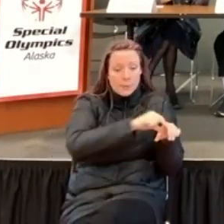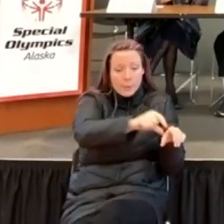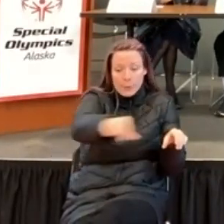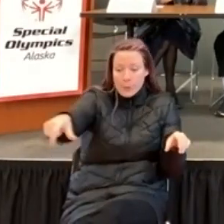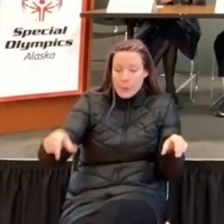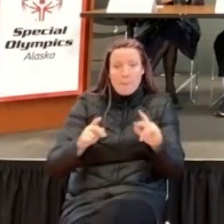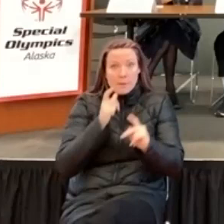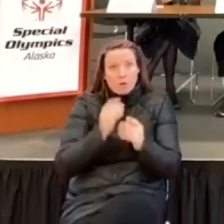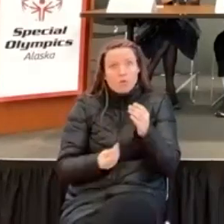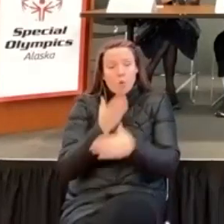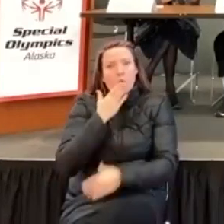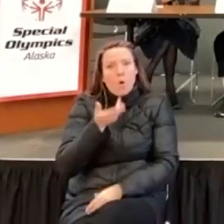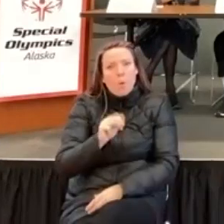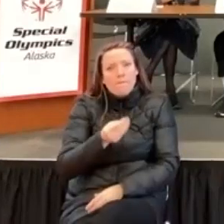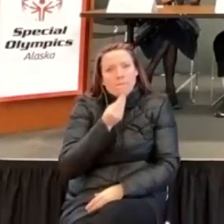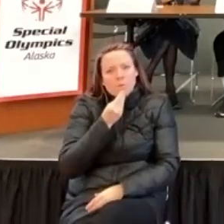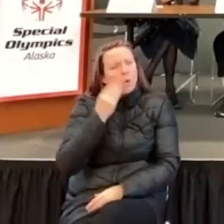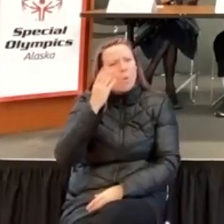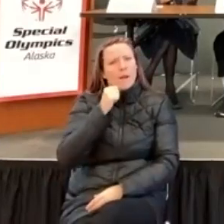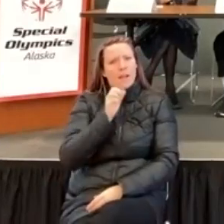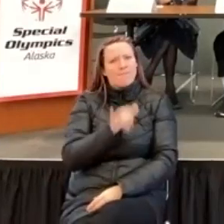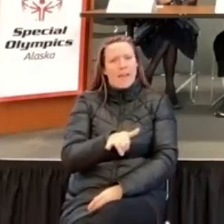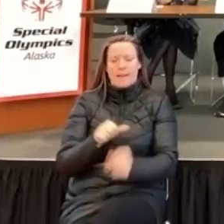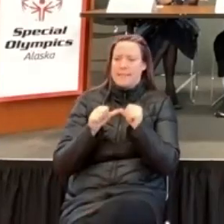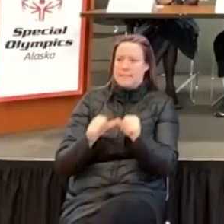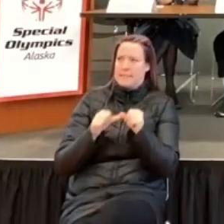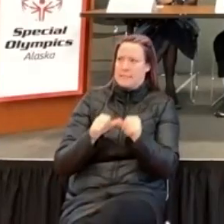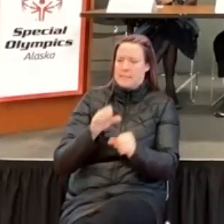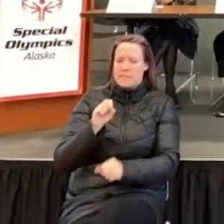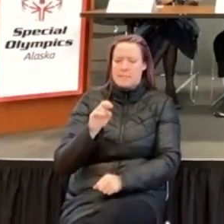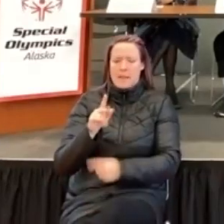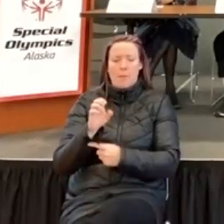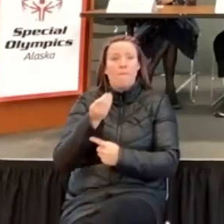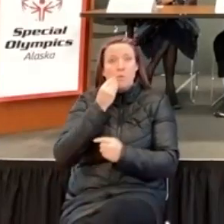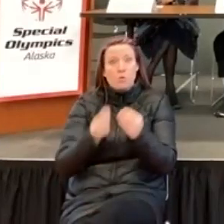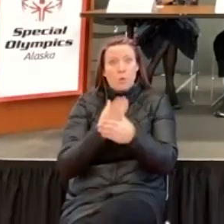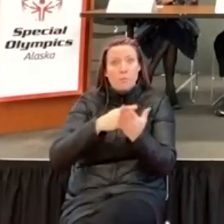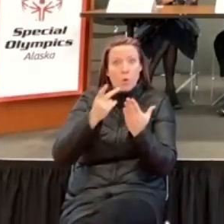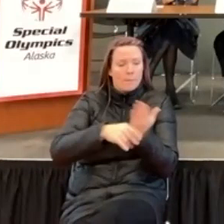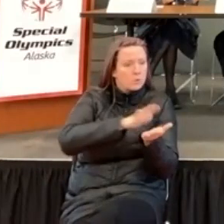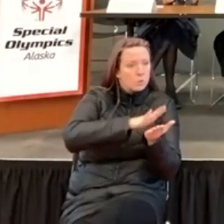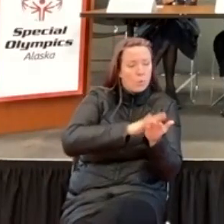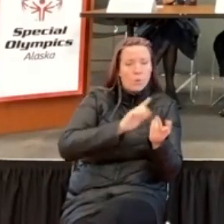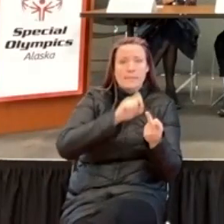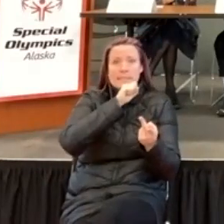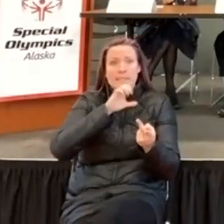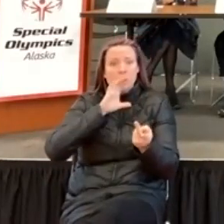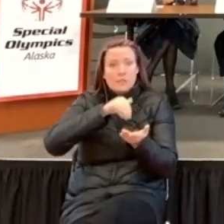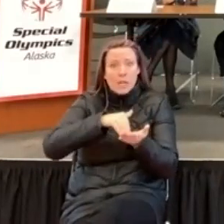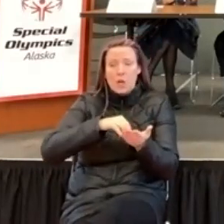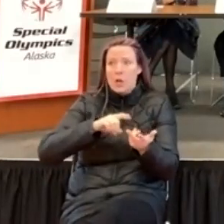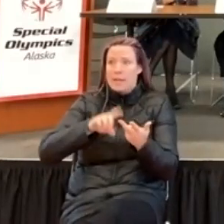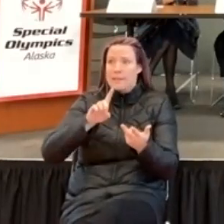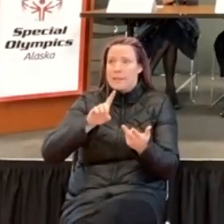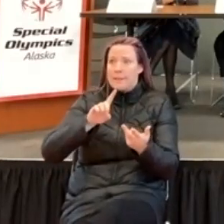food. So why couldn't we have sustainable food growth programs at schools, senior centers, churches,